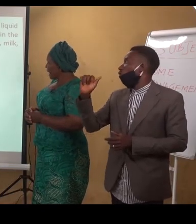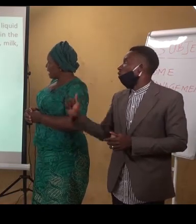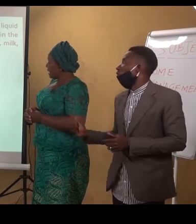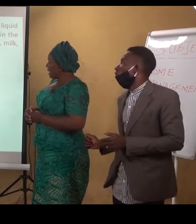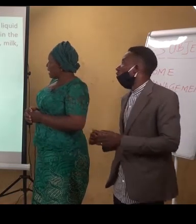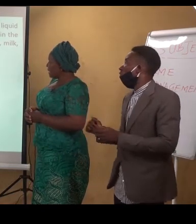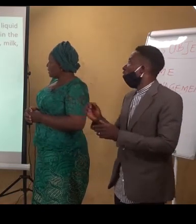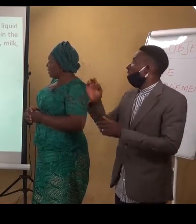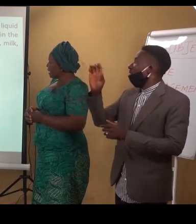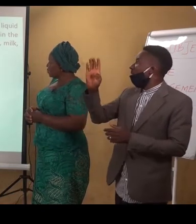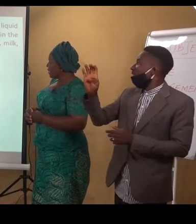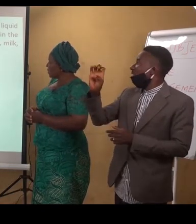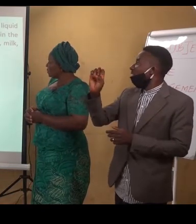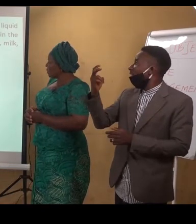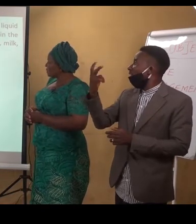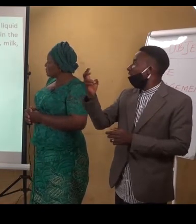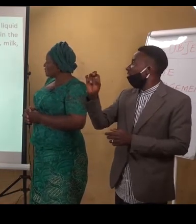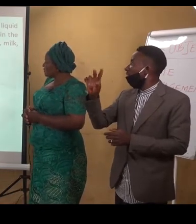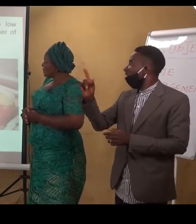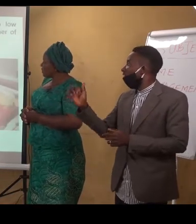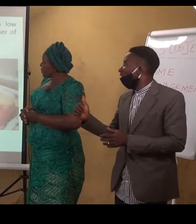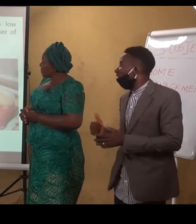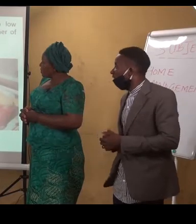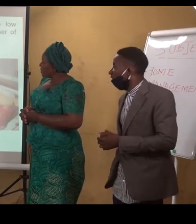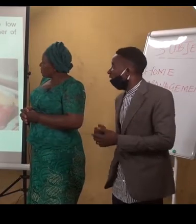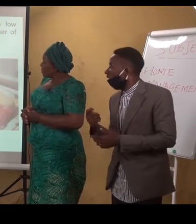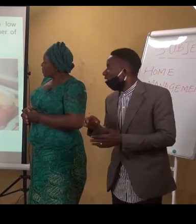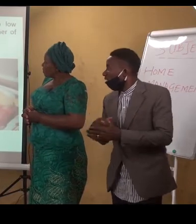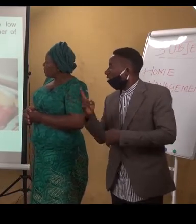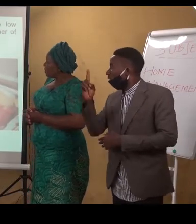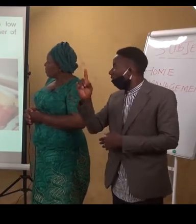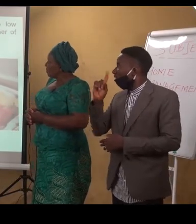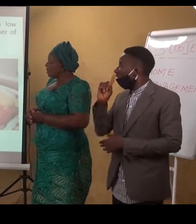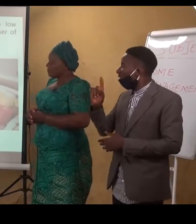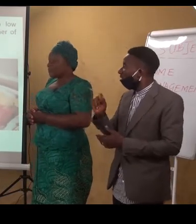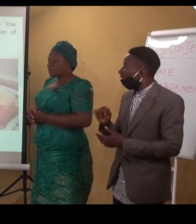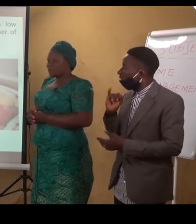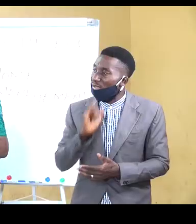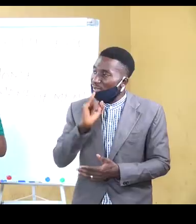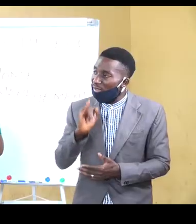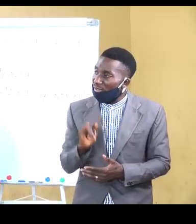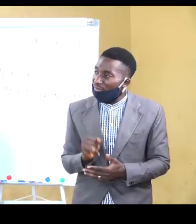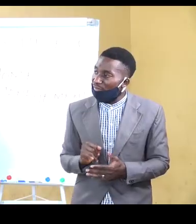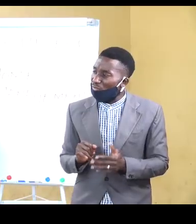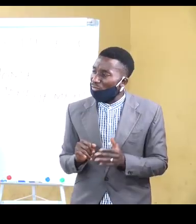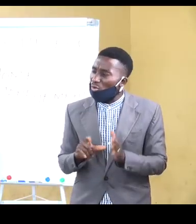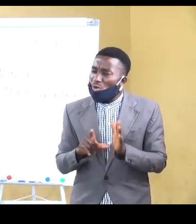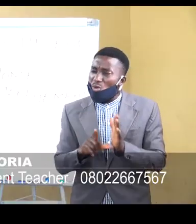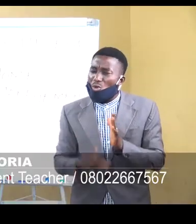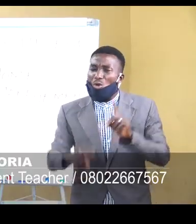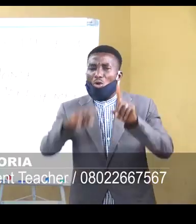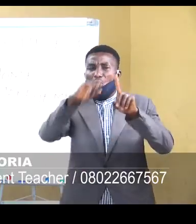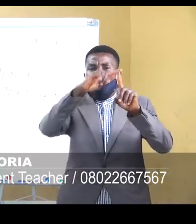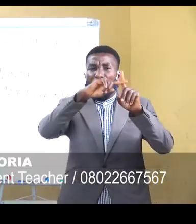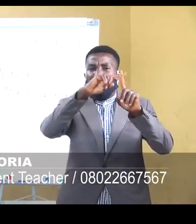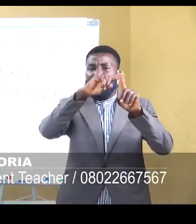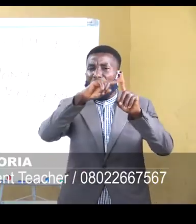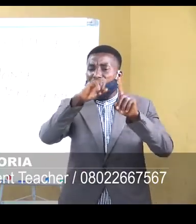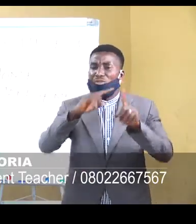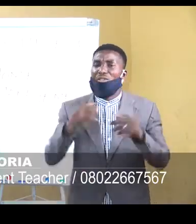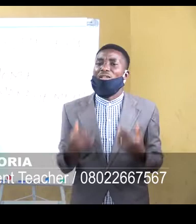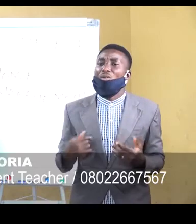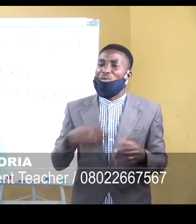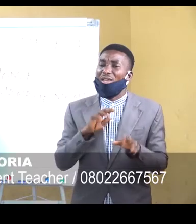Then the next one is what? Low temperature. Now, we are done with the